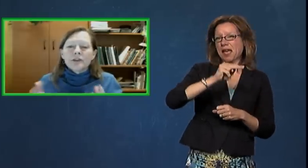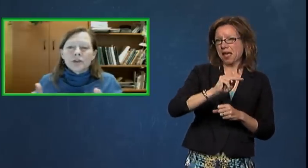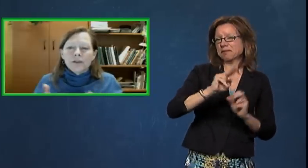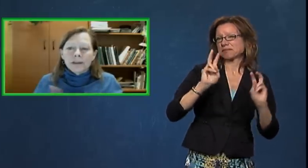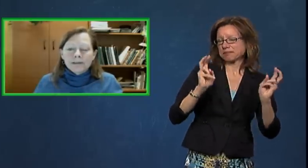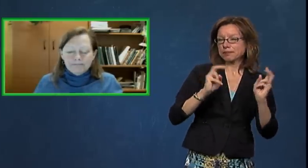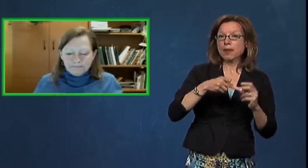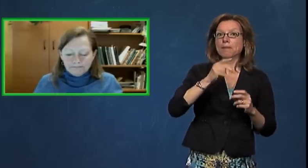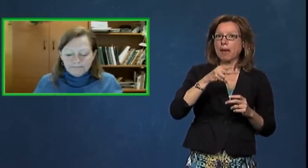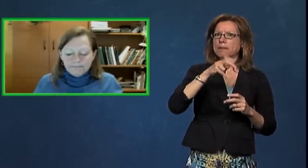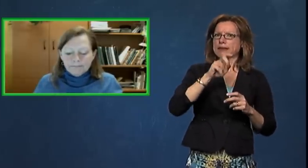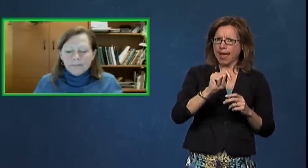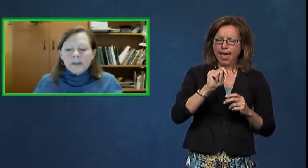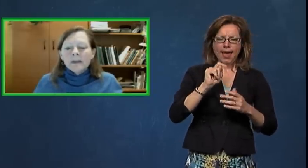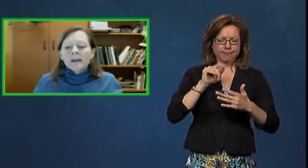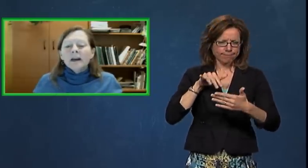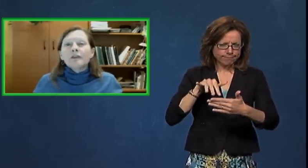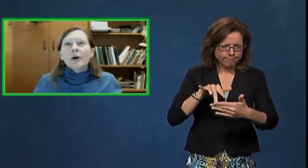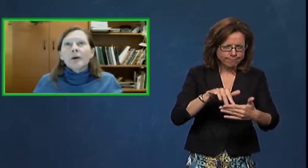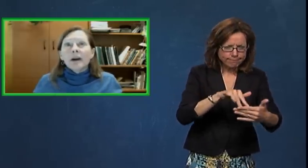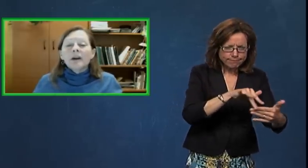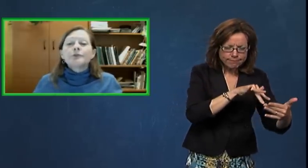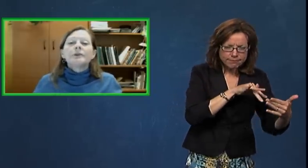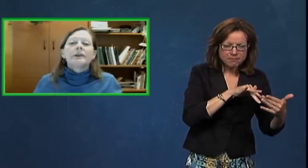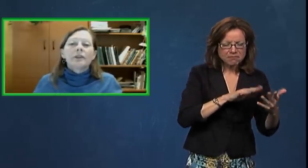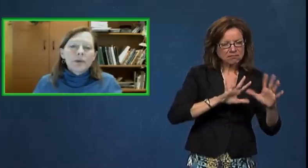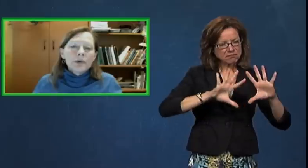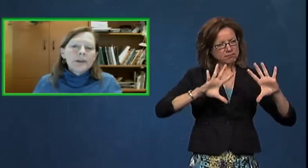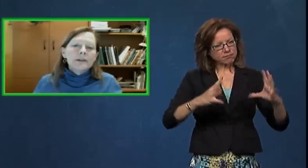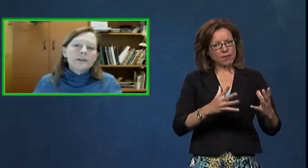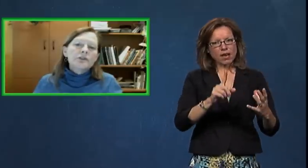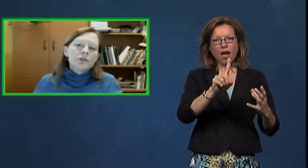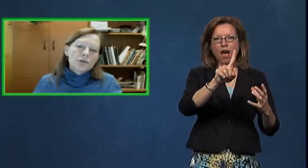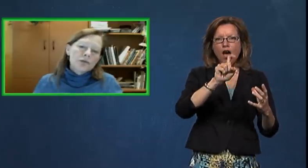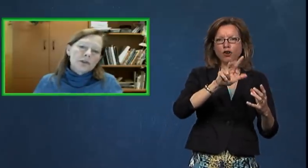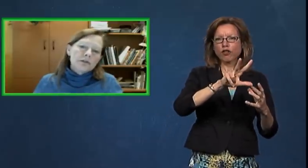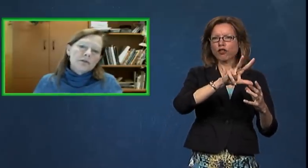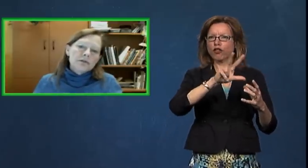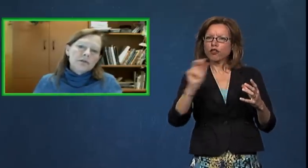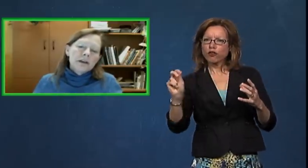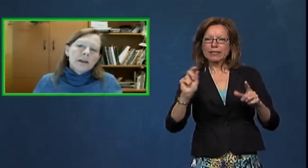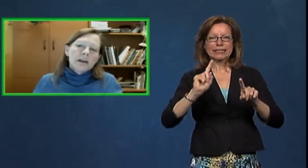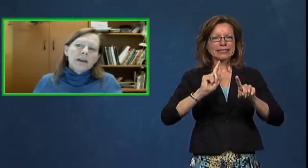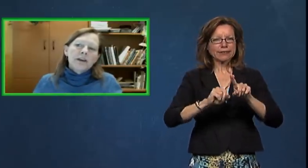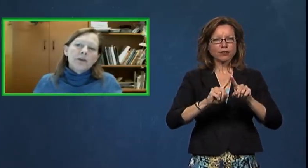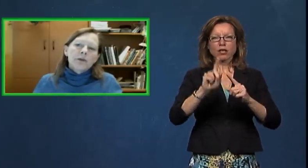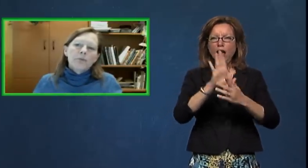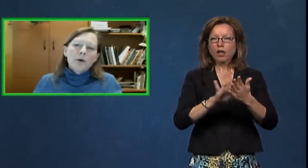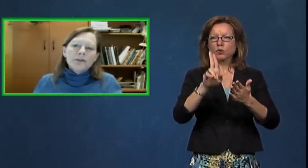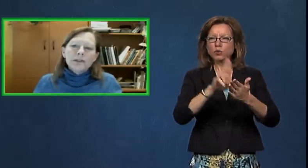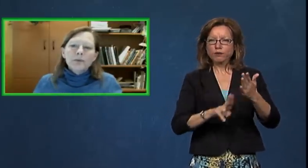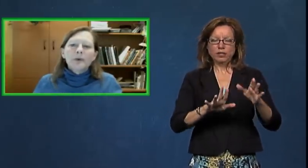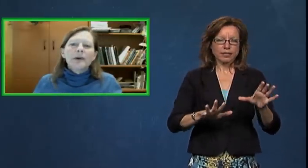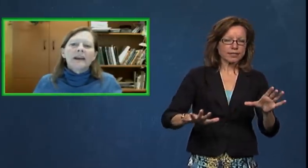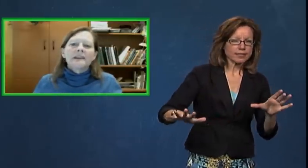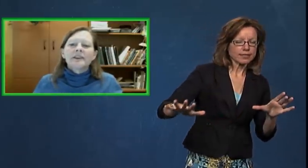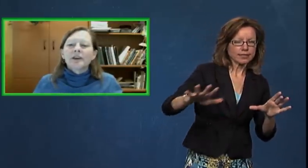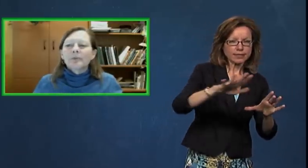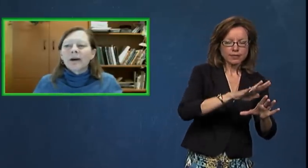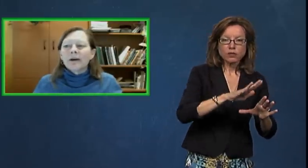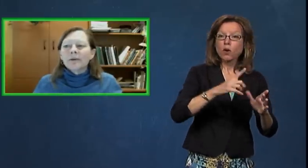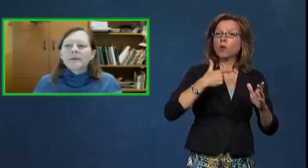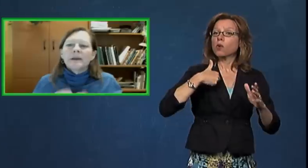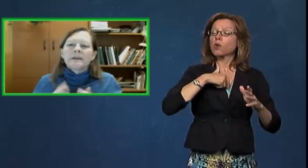did a survey of about 130 institutions. And mostly we were